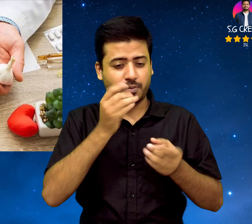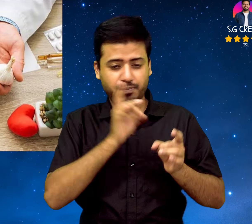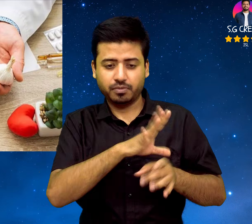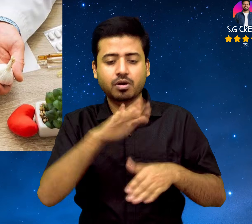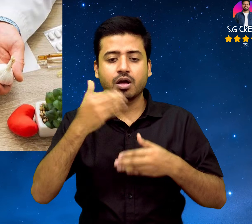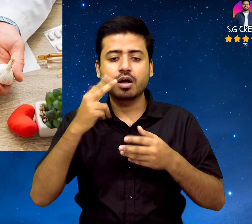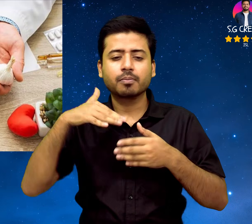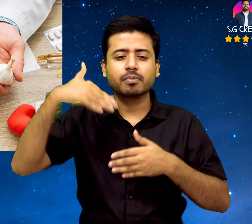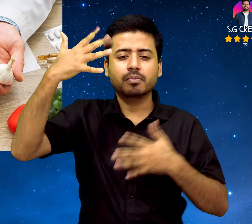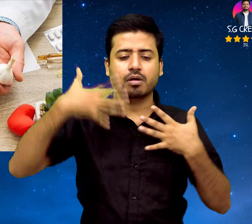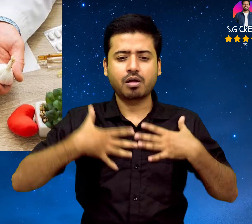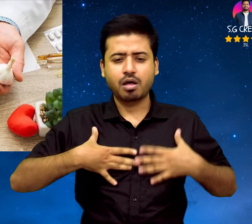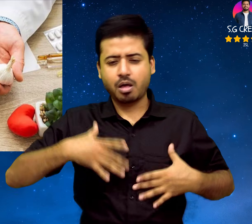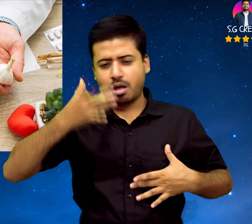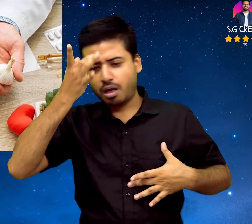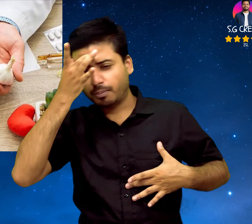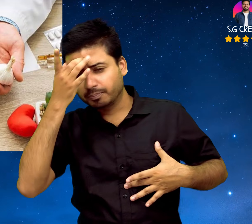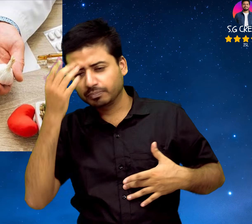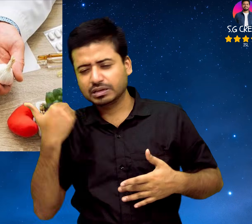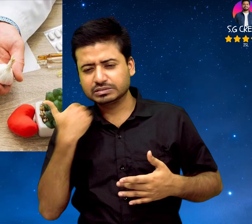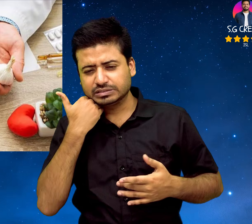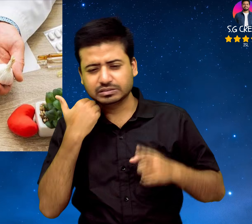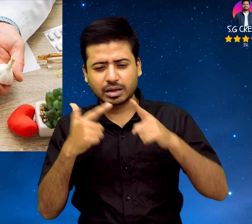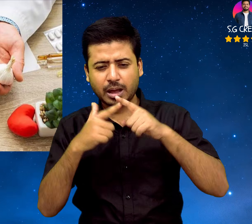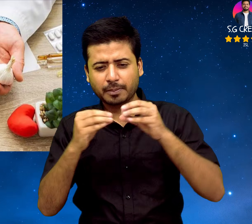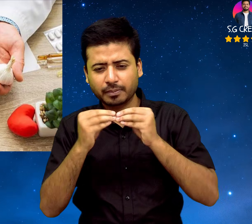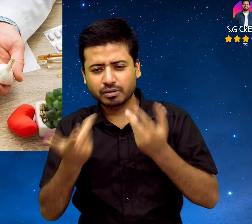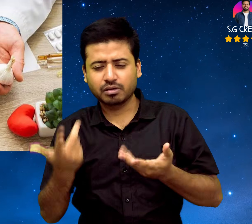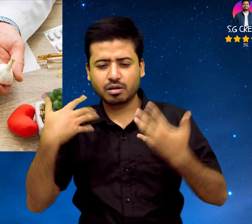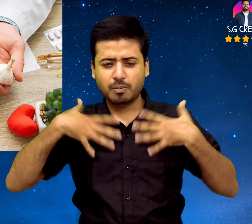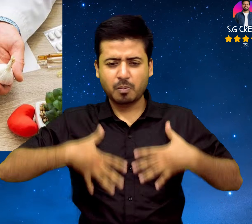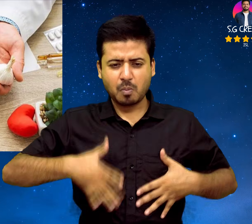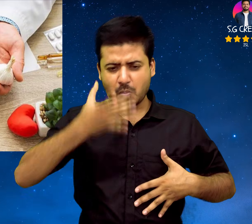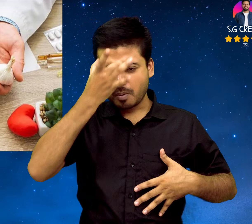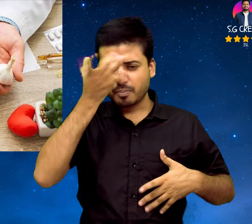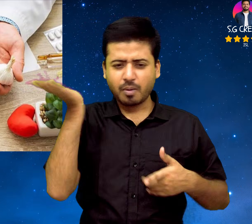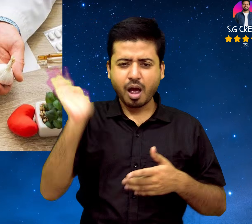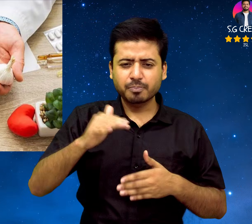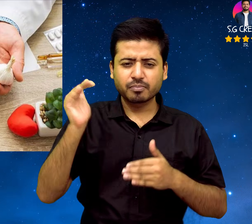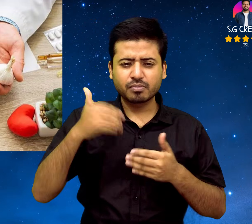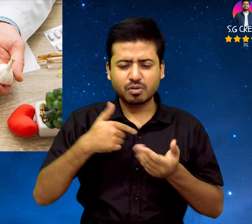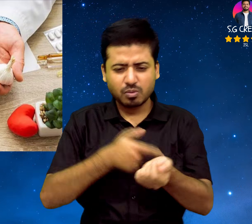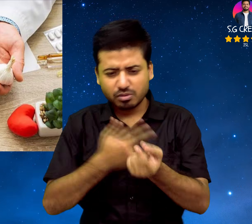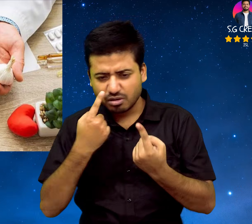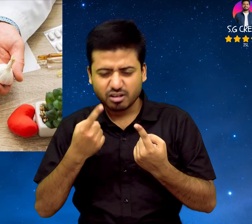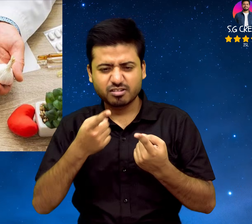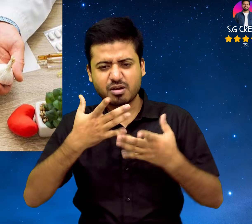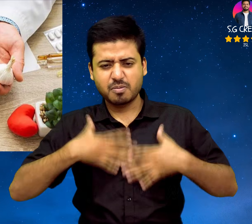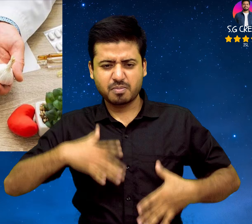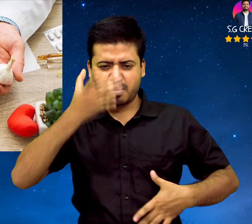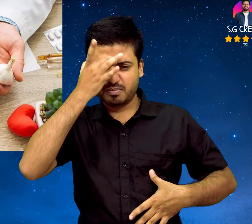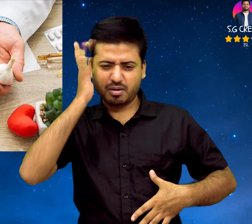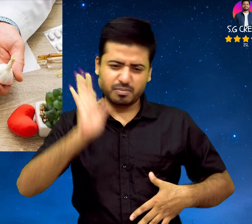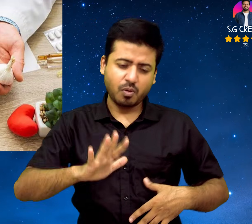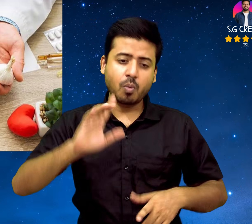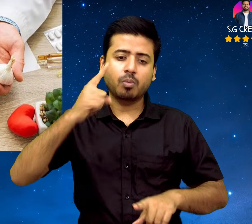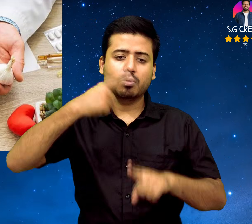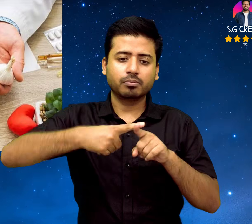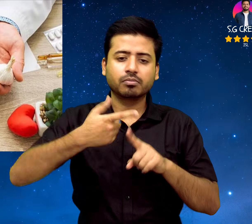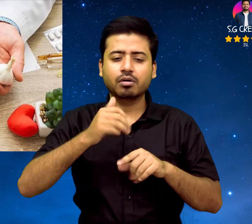and associated antioxidants support phase 2 liver detoxification enzymes, such as glutathione S-transferase, shielding hepatocytes